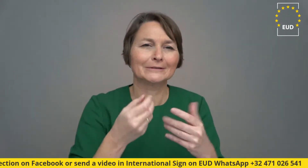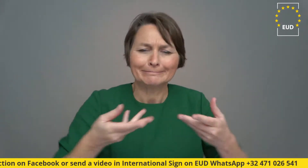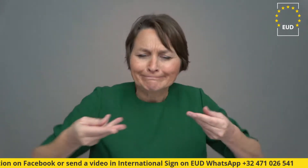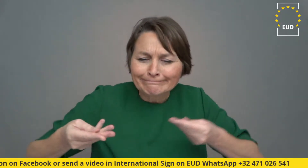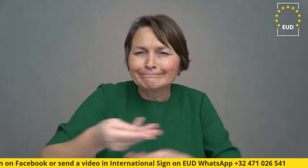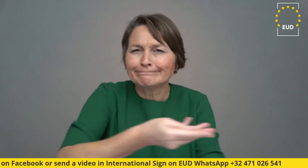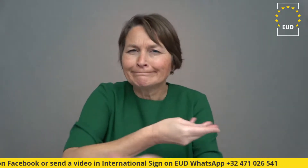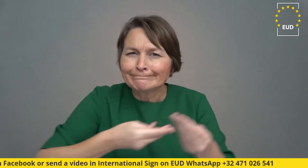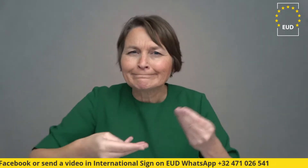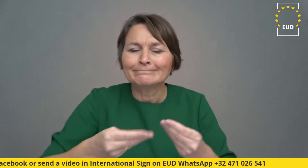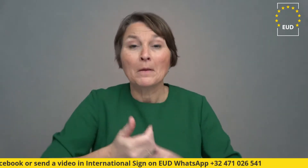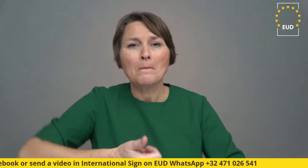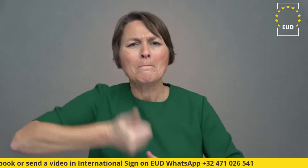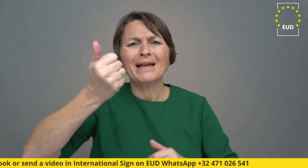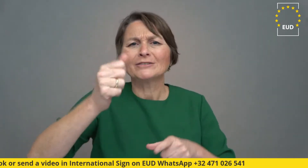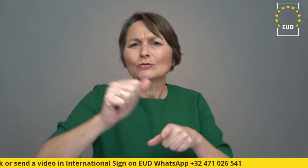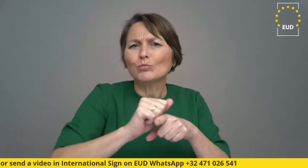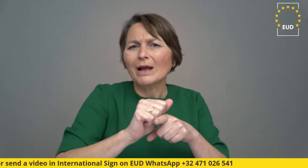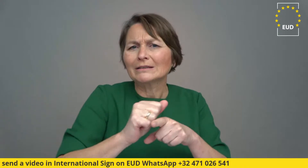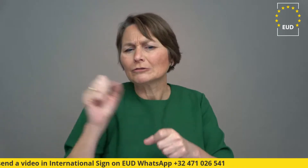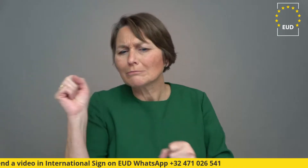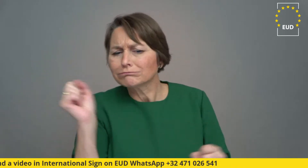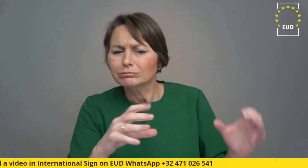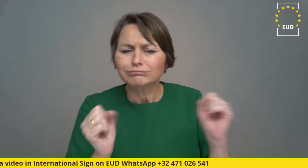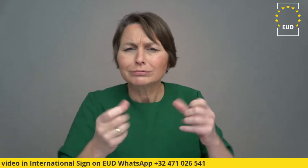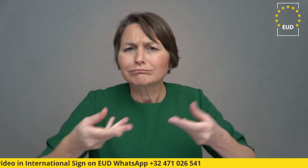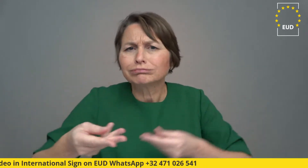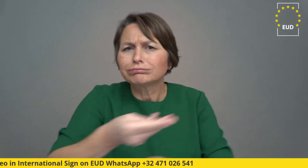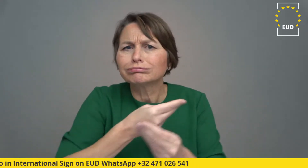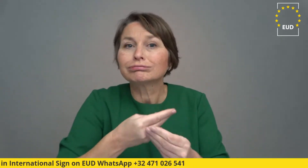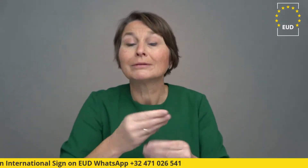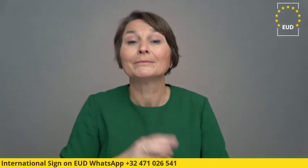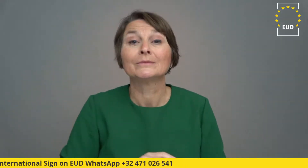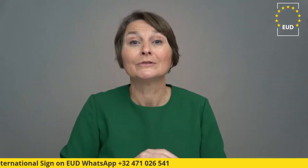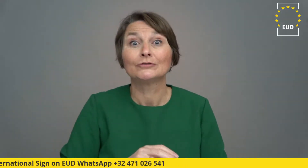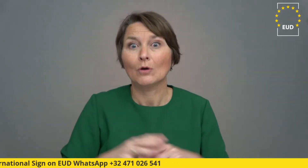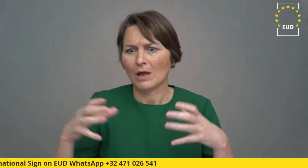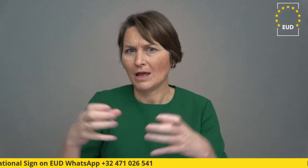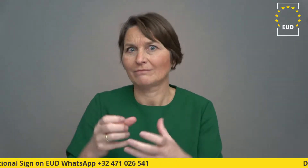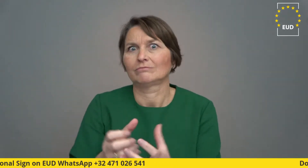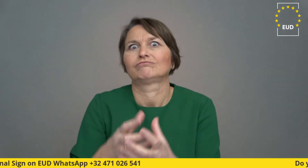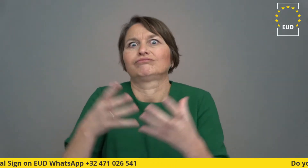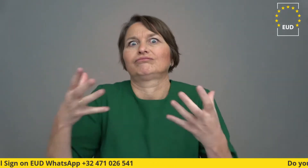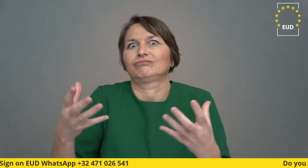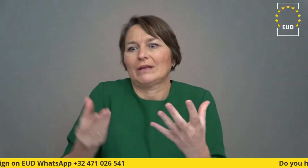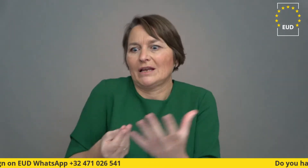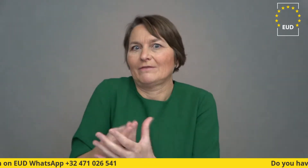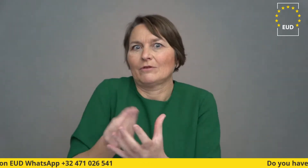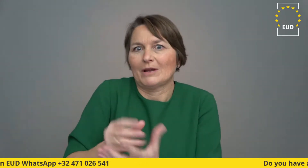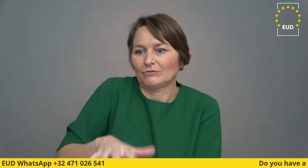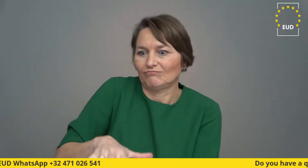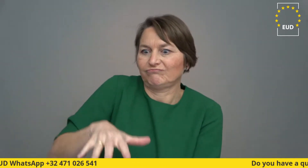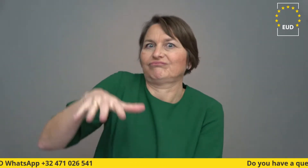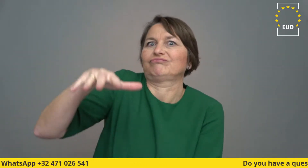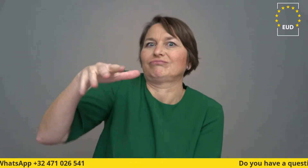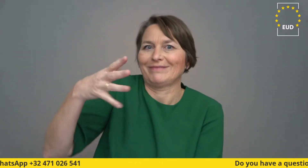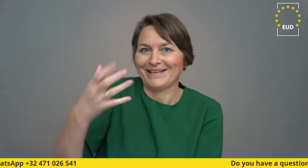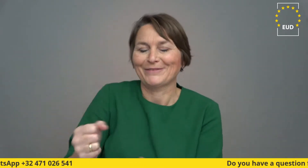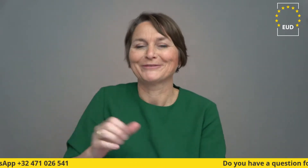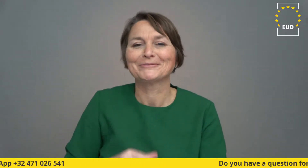guest presenters, experts that came all together to look at and share best practices of providing quality sign